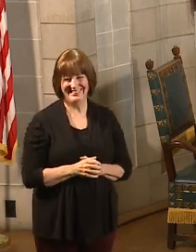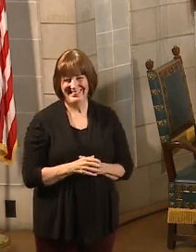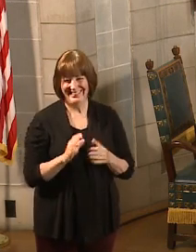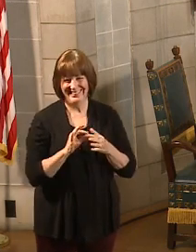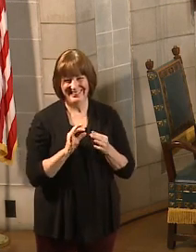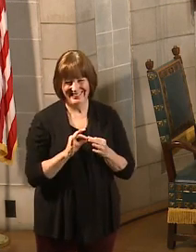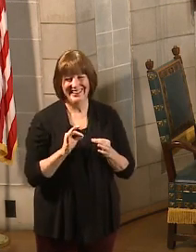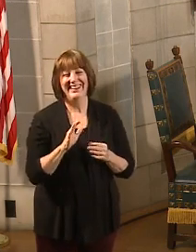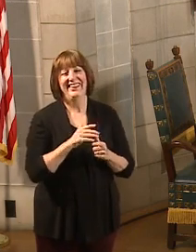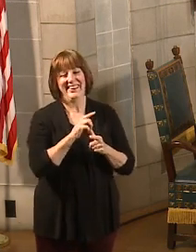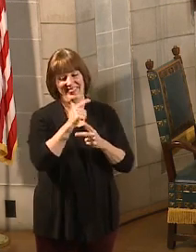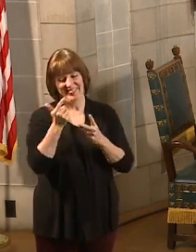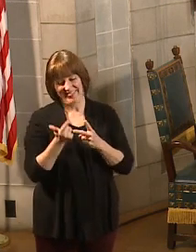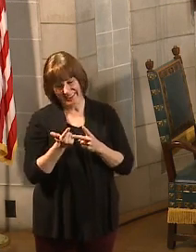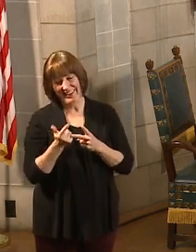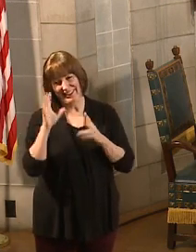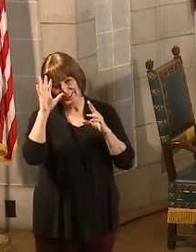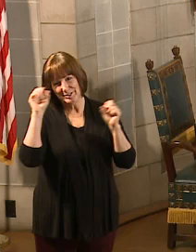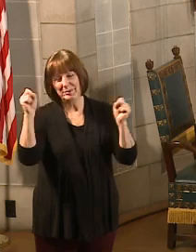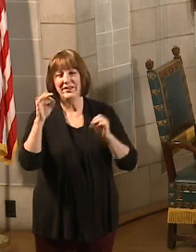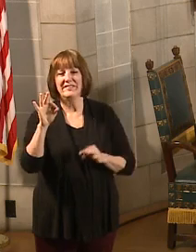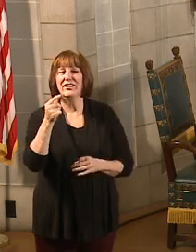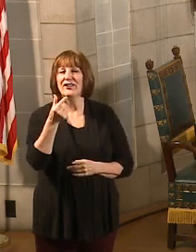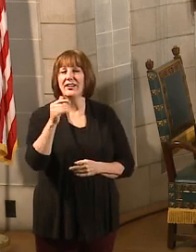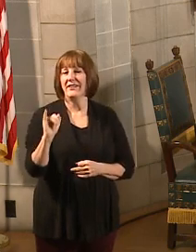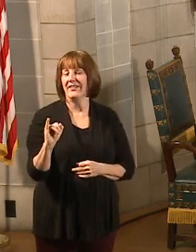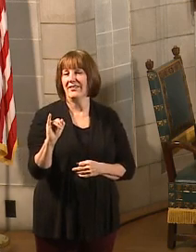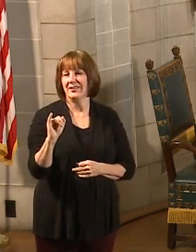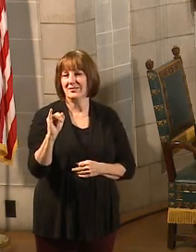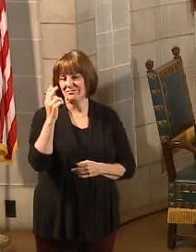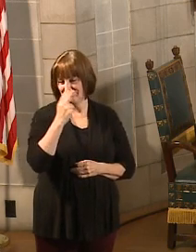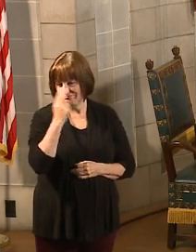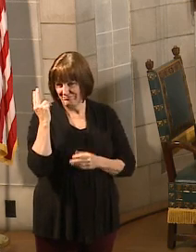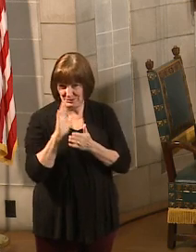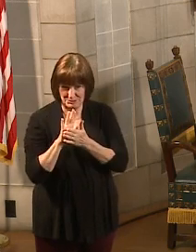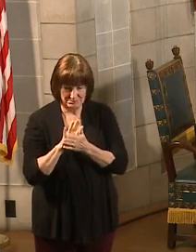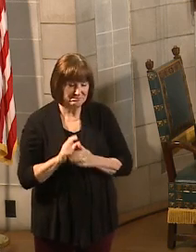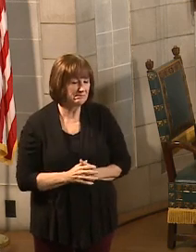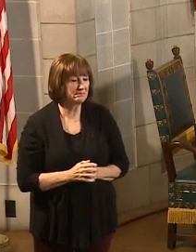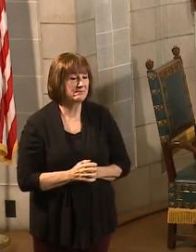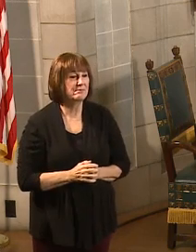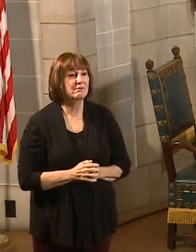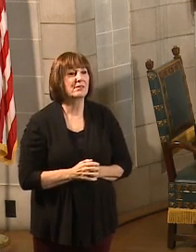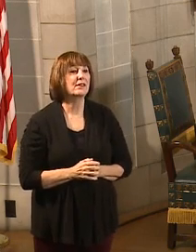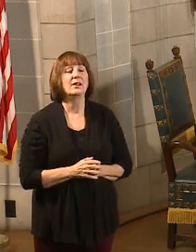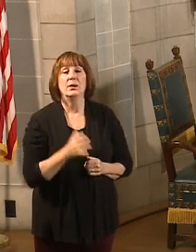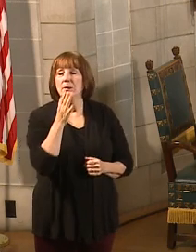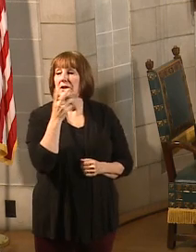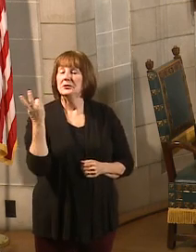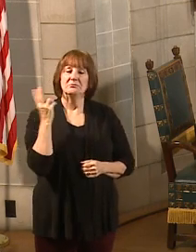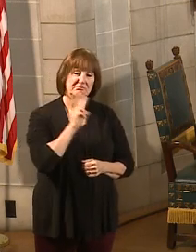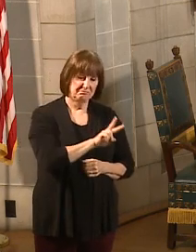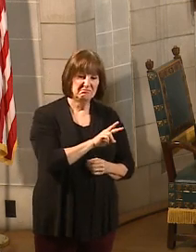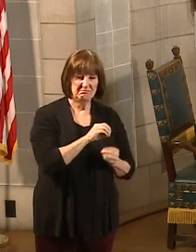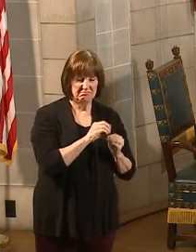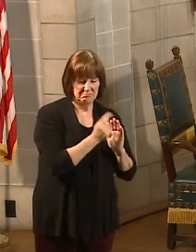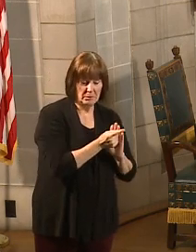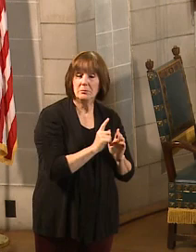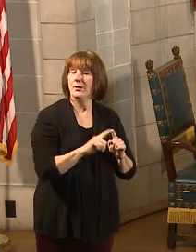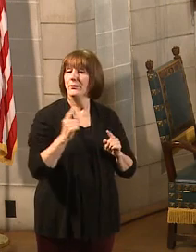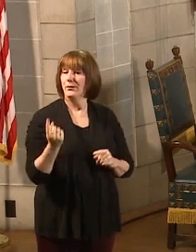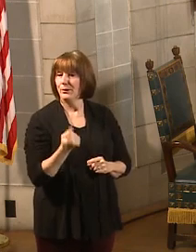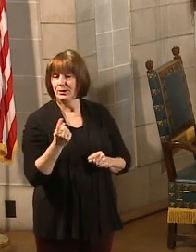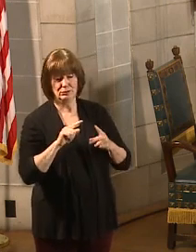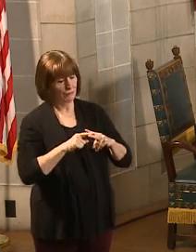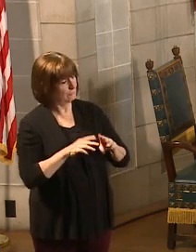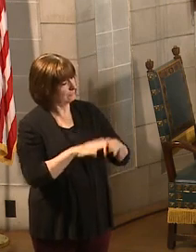eventually. And Jordan Engel, who's the Superintendent of the Grand Island Diocese Schools. We'll be having them come up here in a moment. But as always,